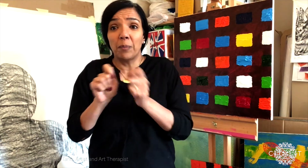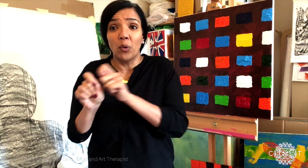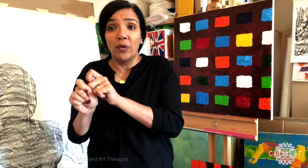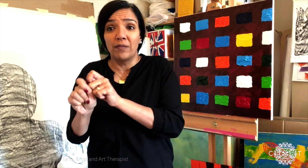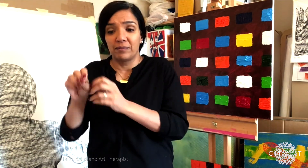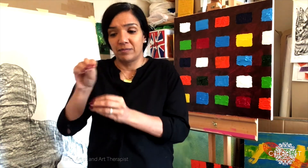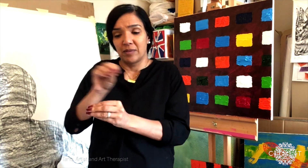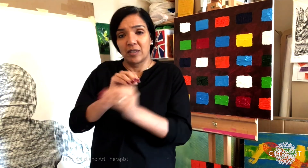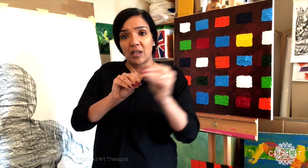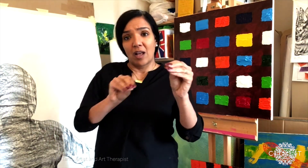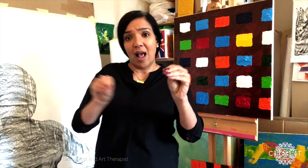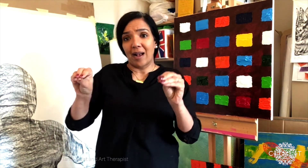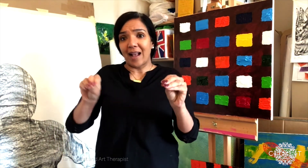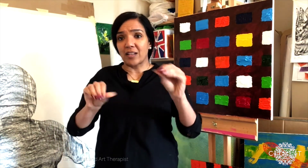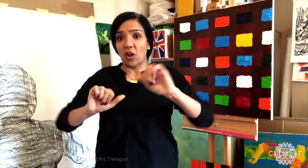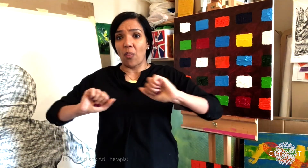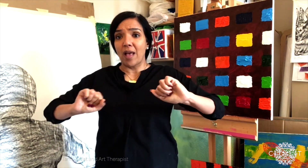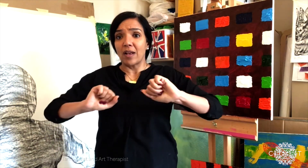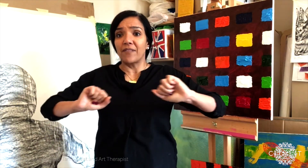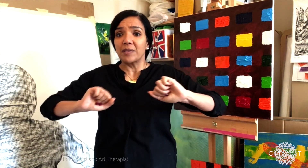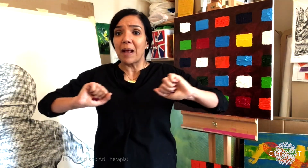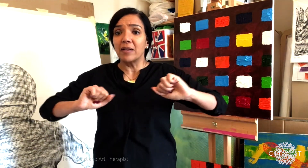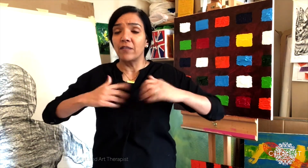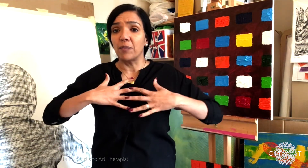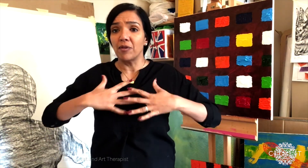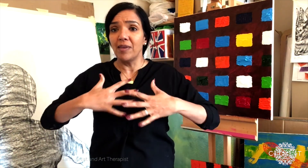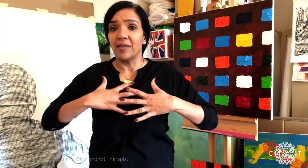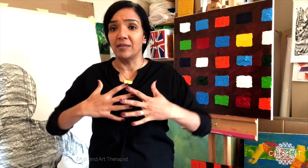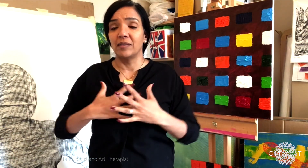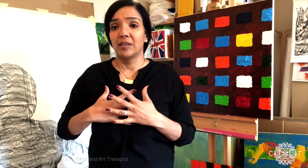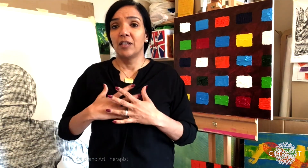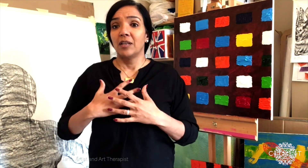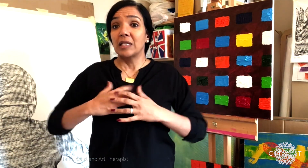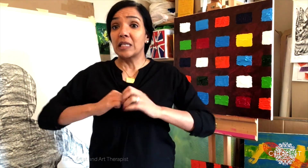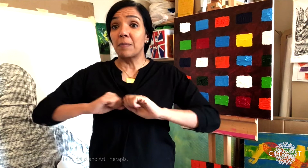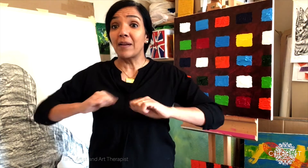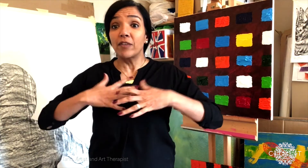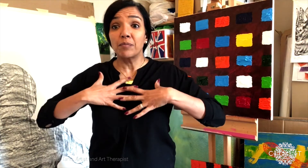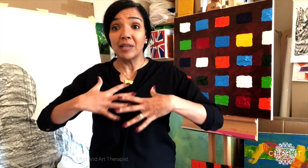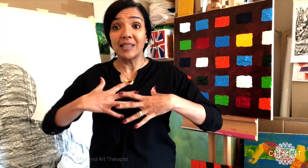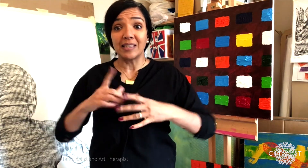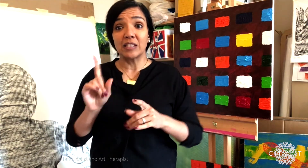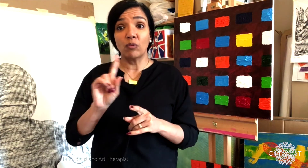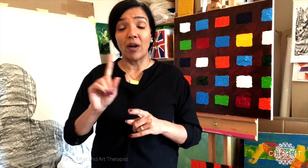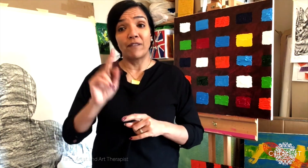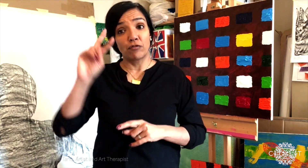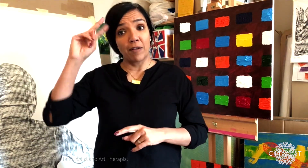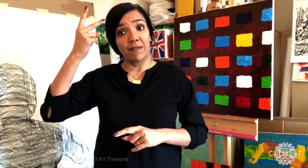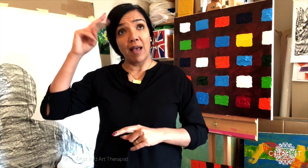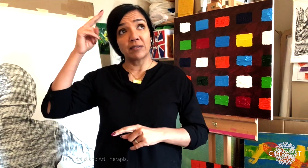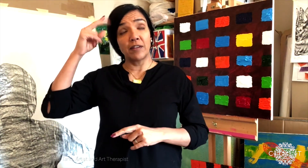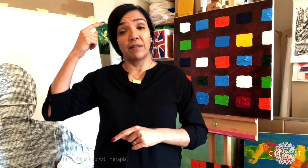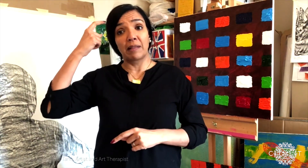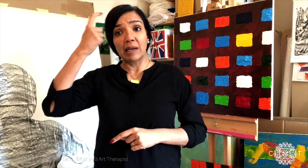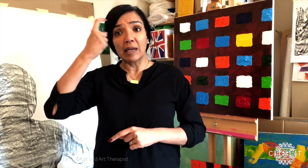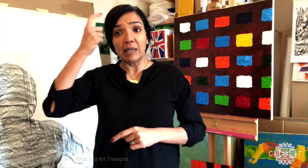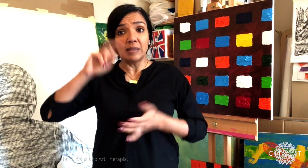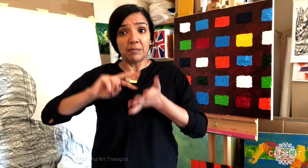move. And get so that you have space for breathing. Space for breathing is what? For reflective thinking,